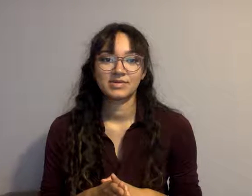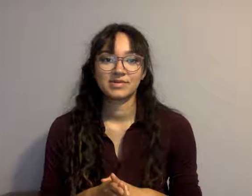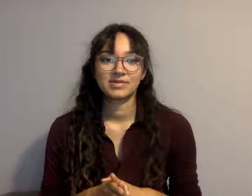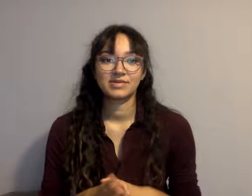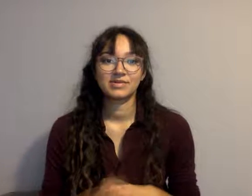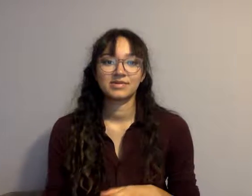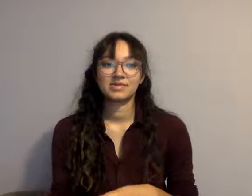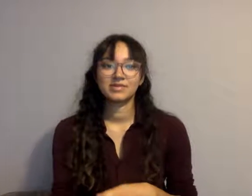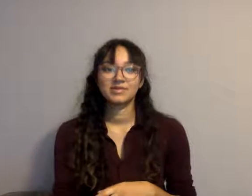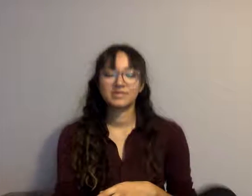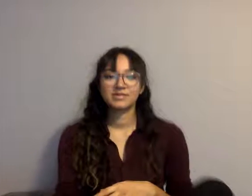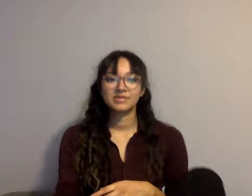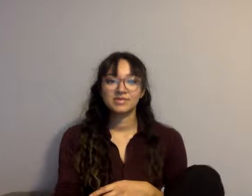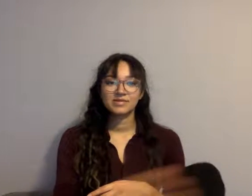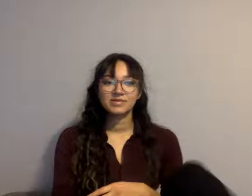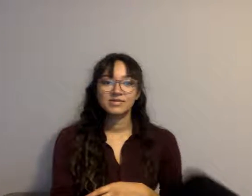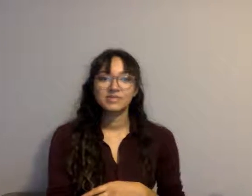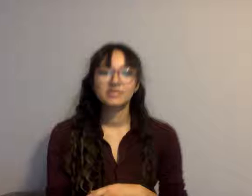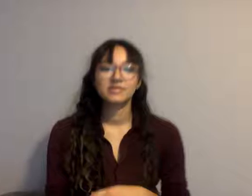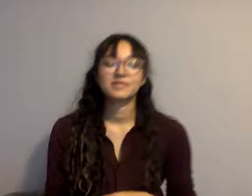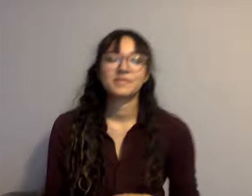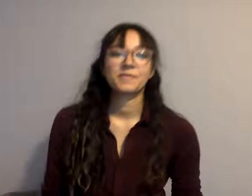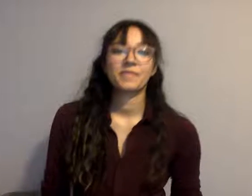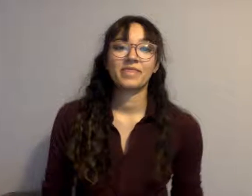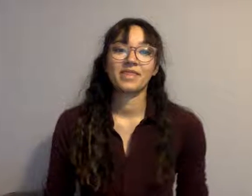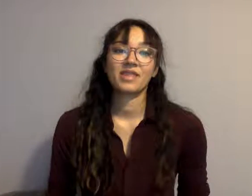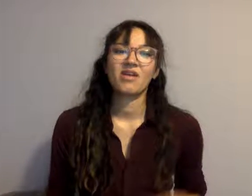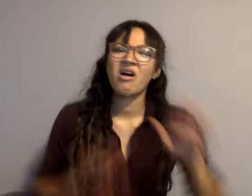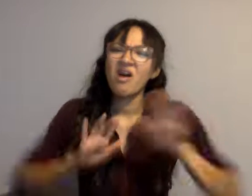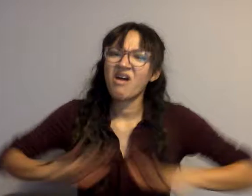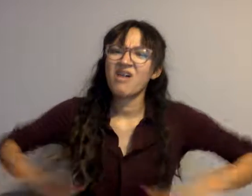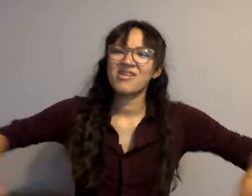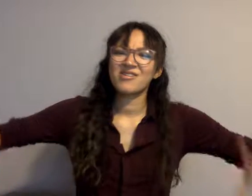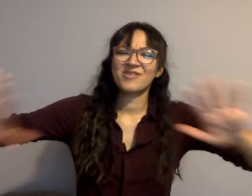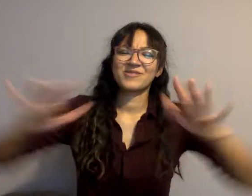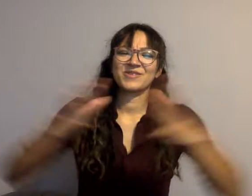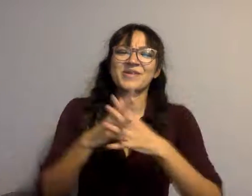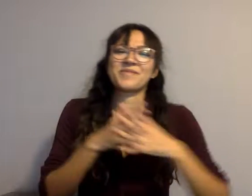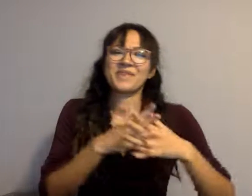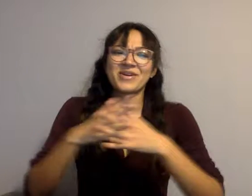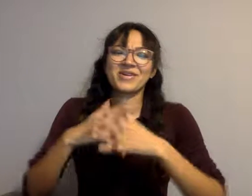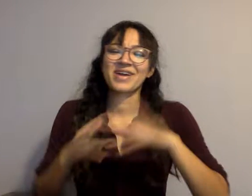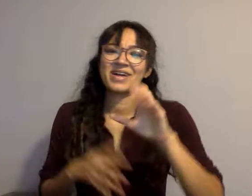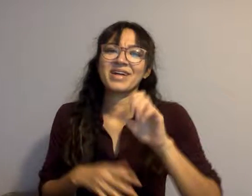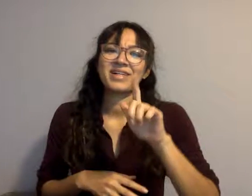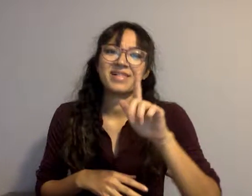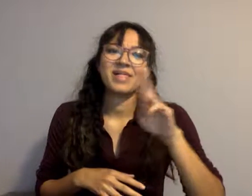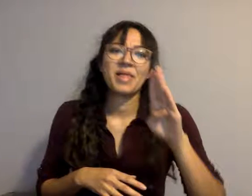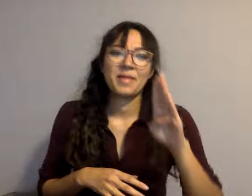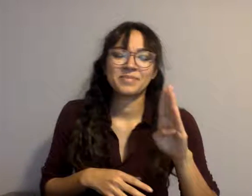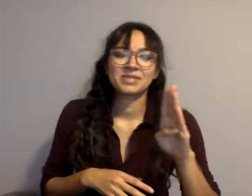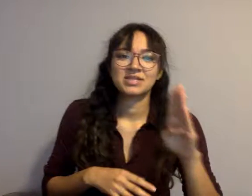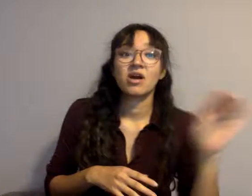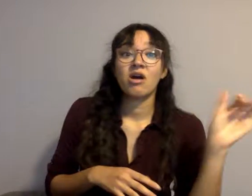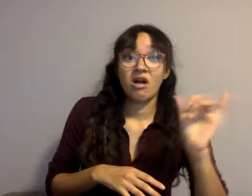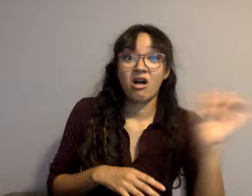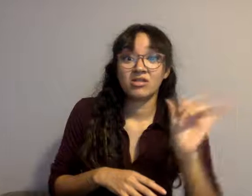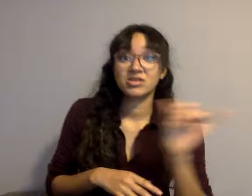it. I performed in clubs all over America, and I've also performed in Arabic in the Middle